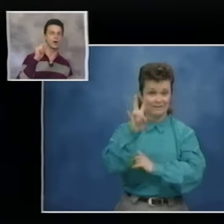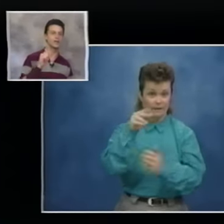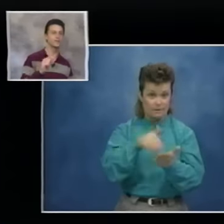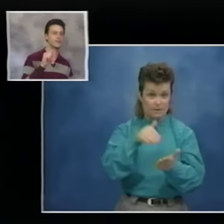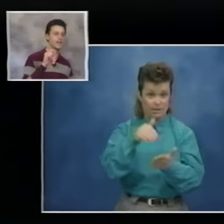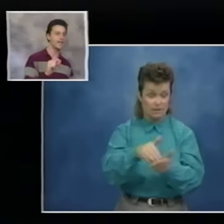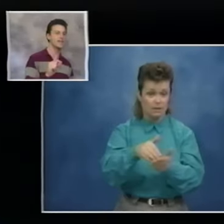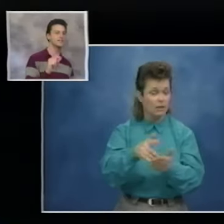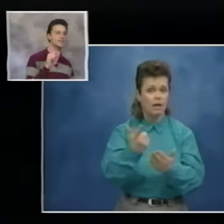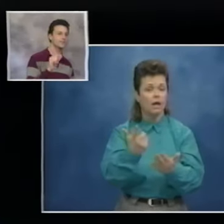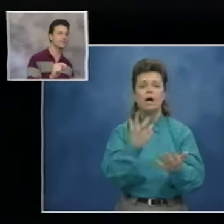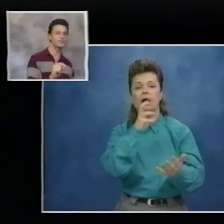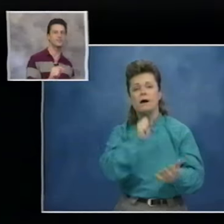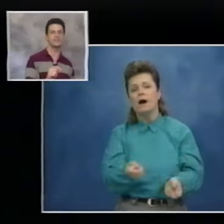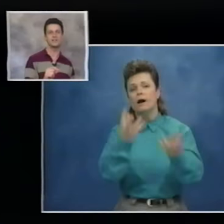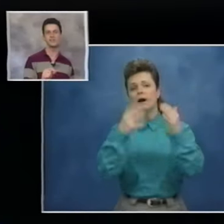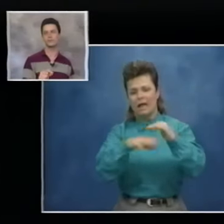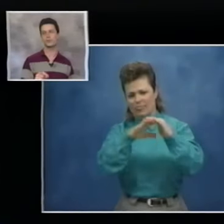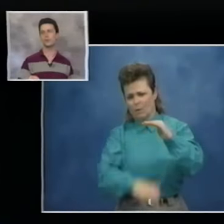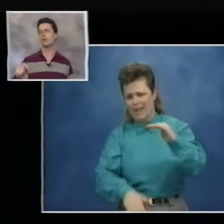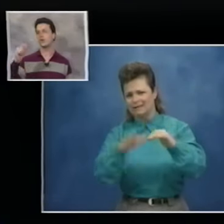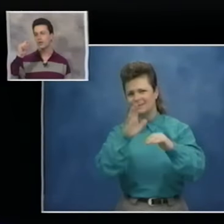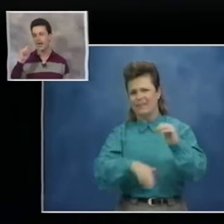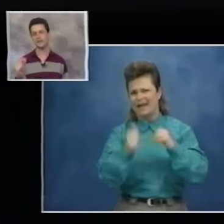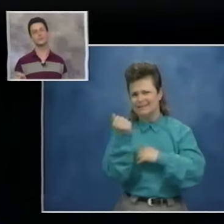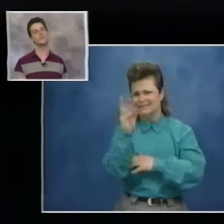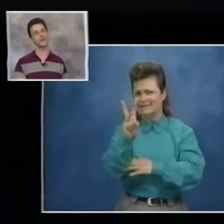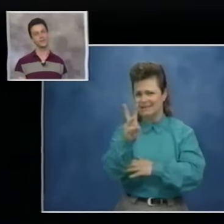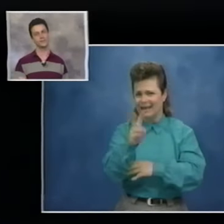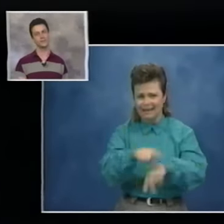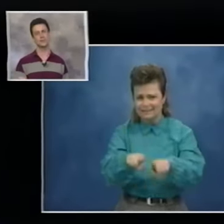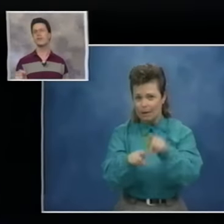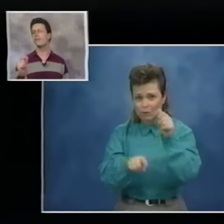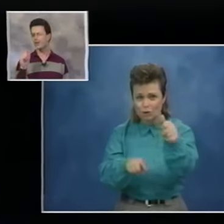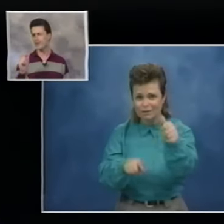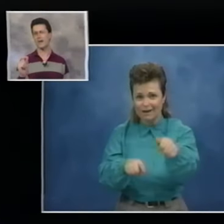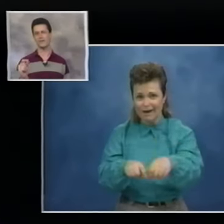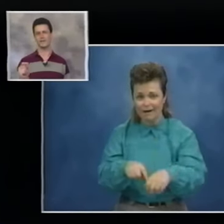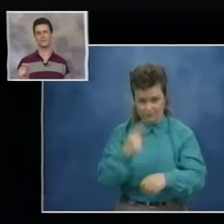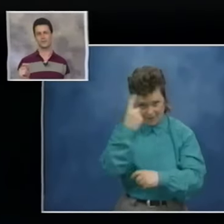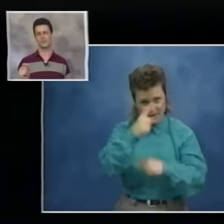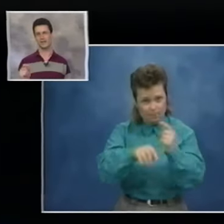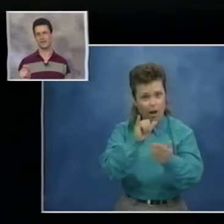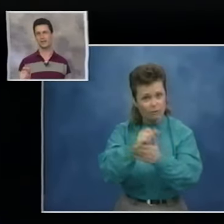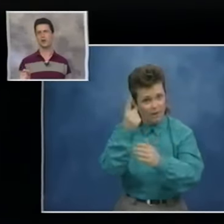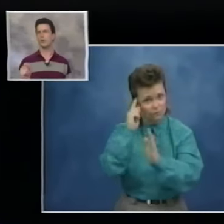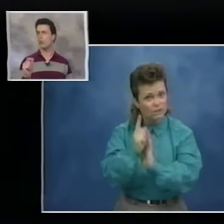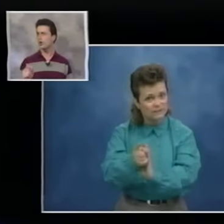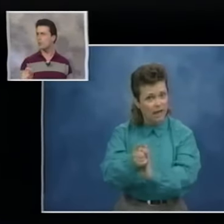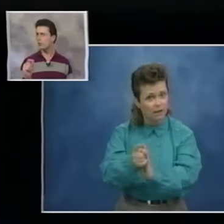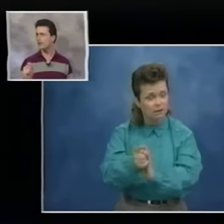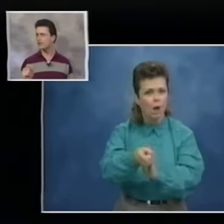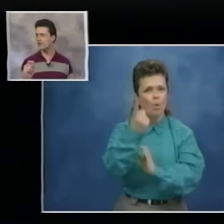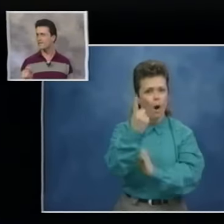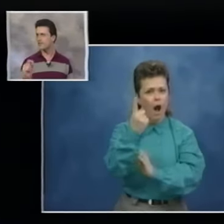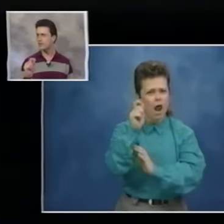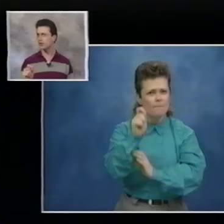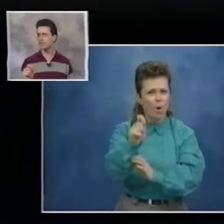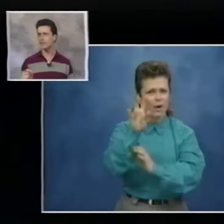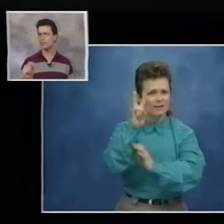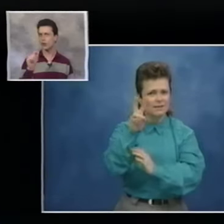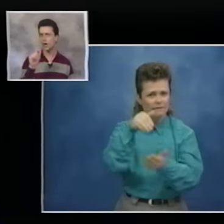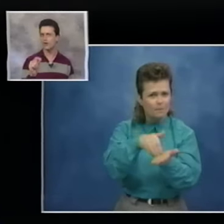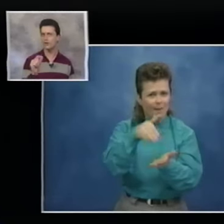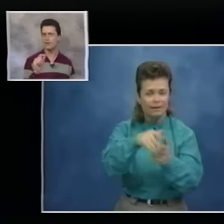were under the age of 16 years old, like yourselves. Think about that for a second. 1.7